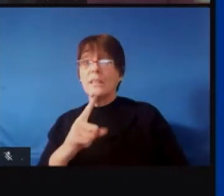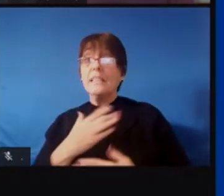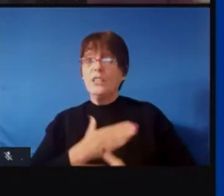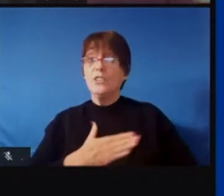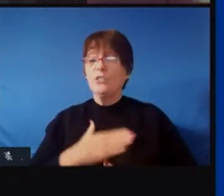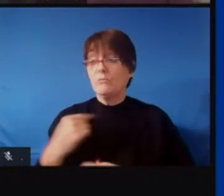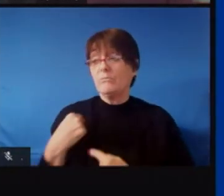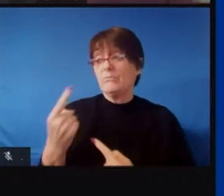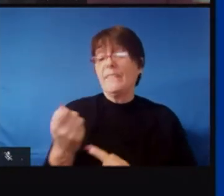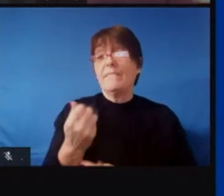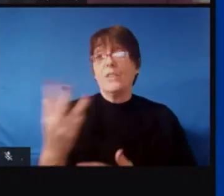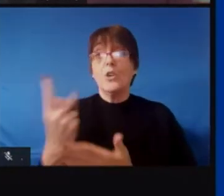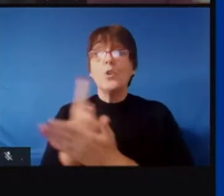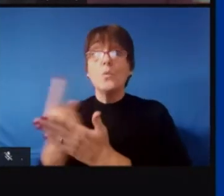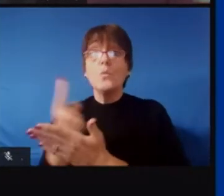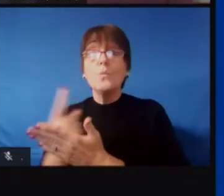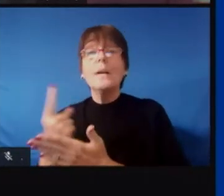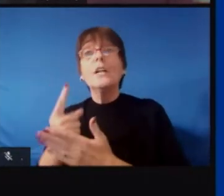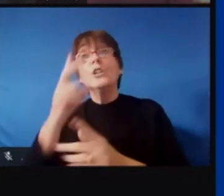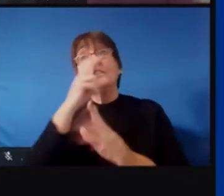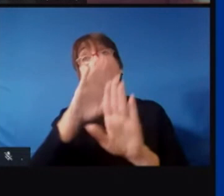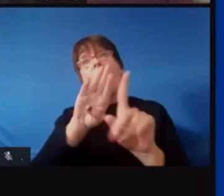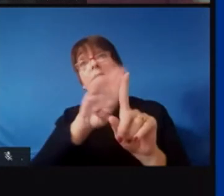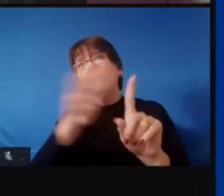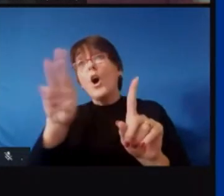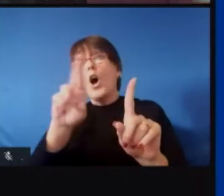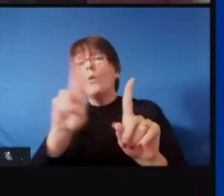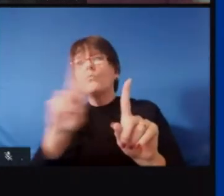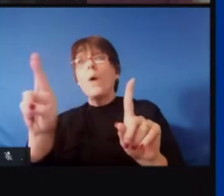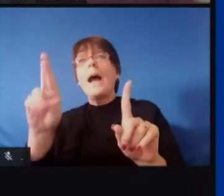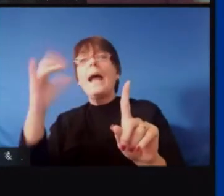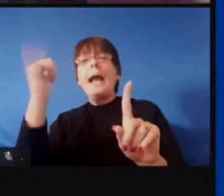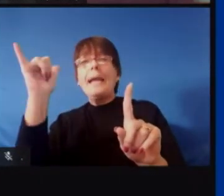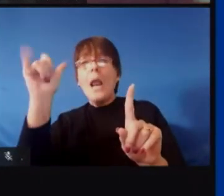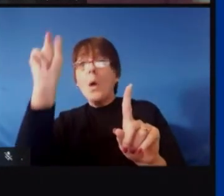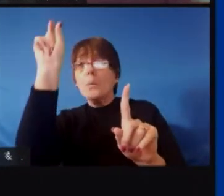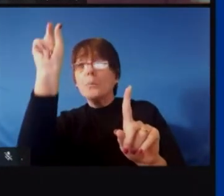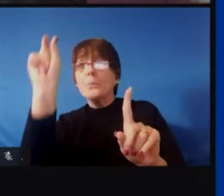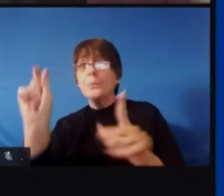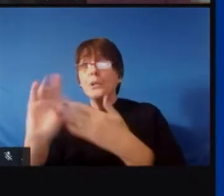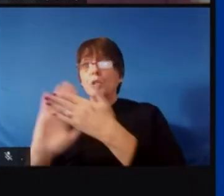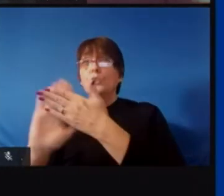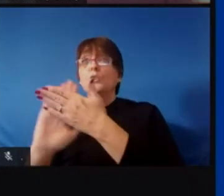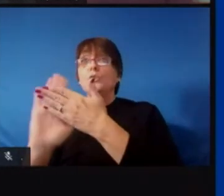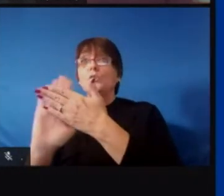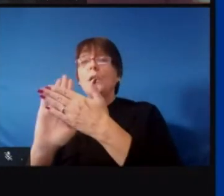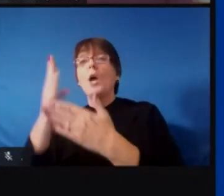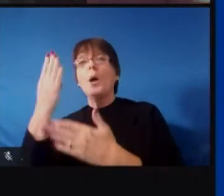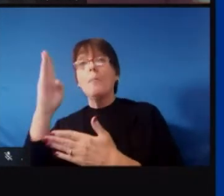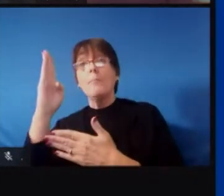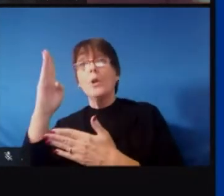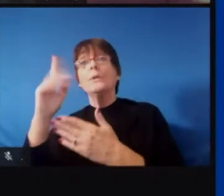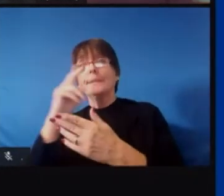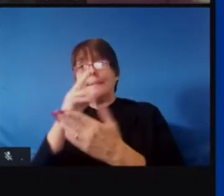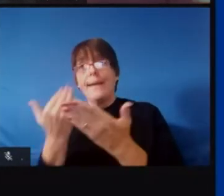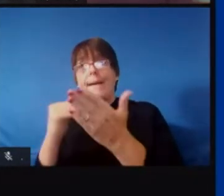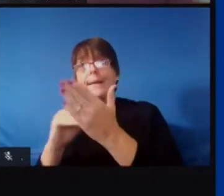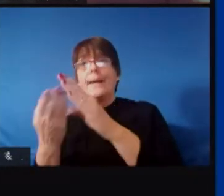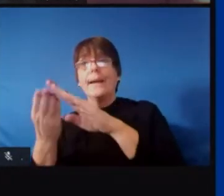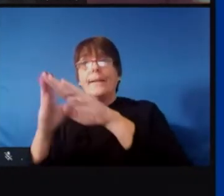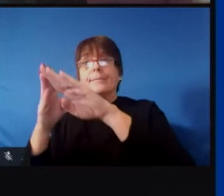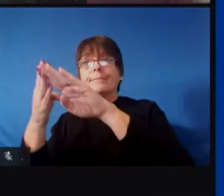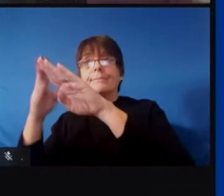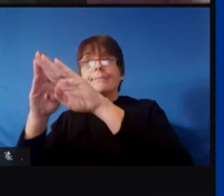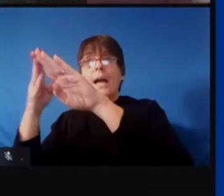weeks. You'll see at the very far right, that yellow shaded portion, that the blue bars are starting to increase